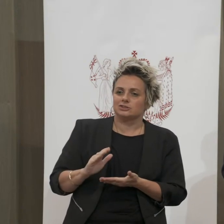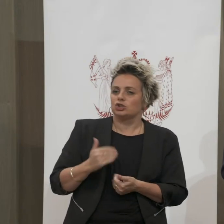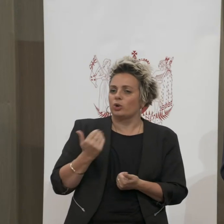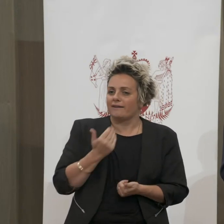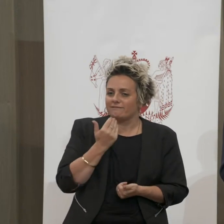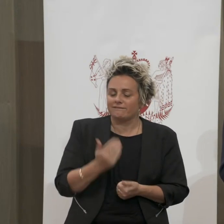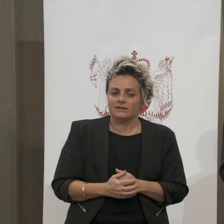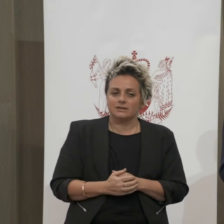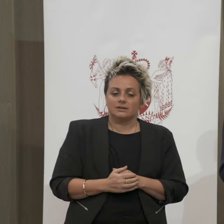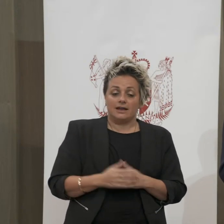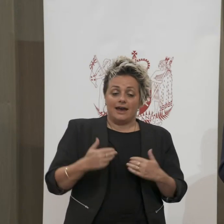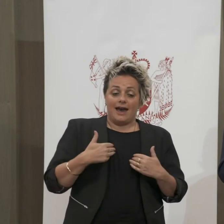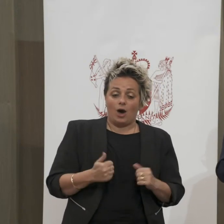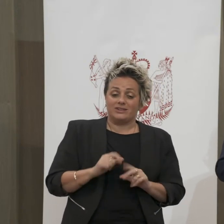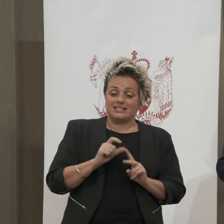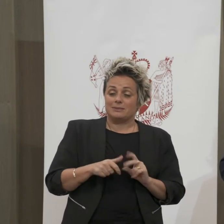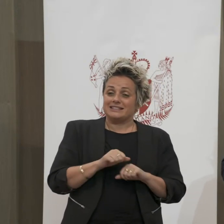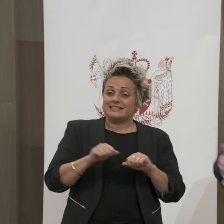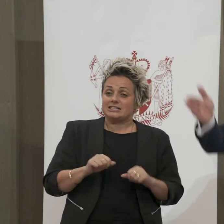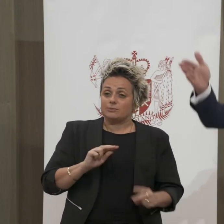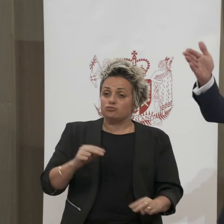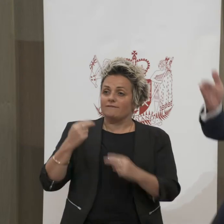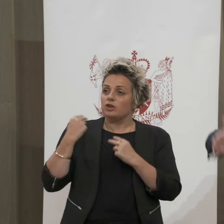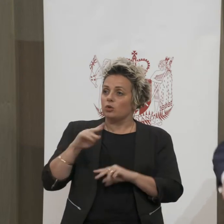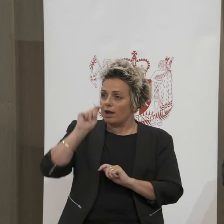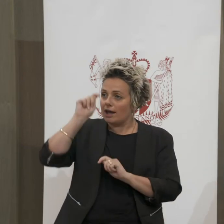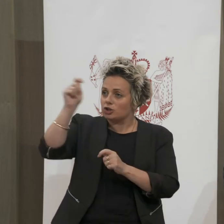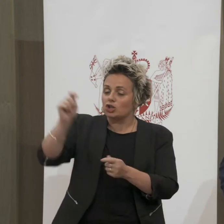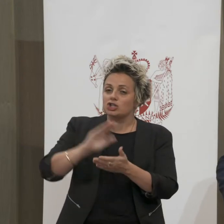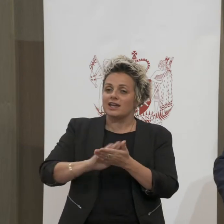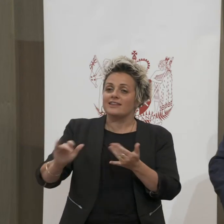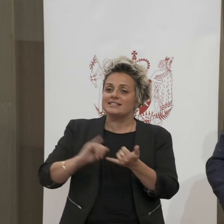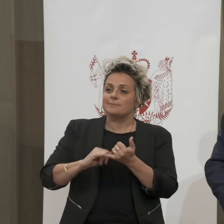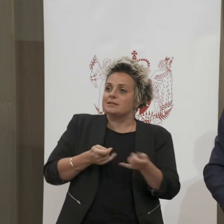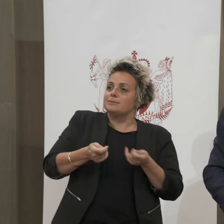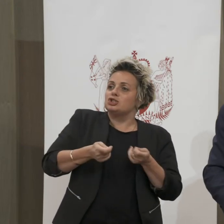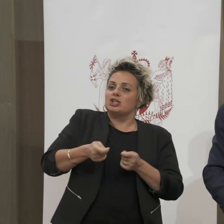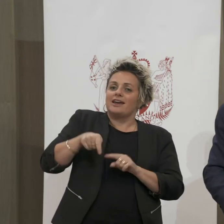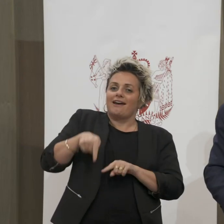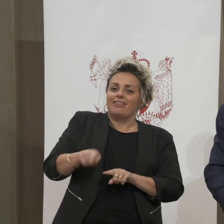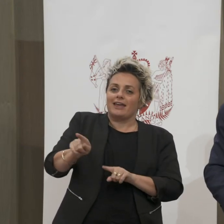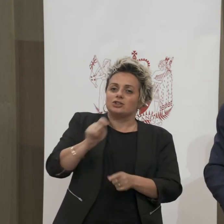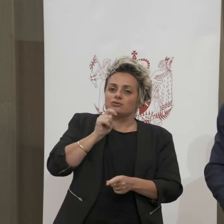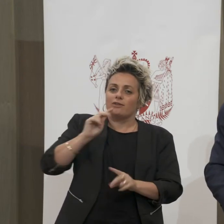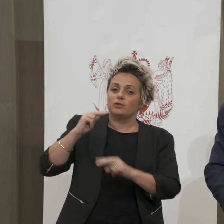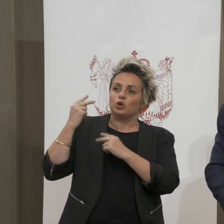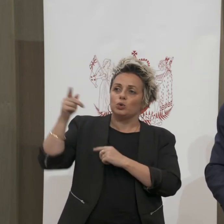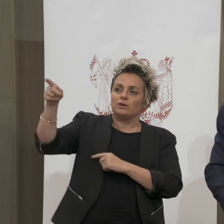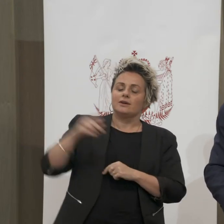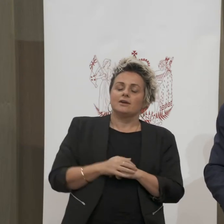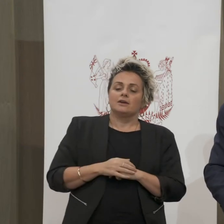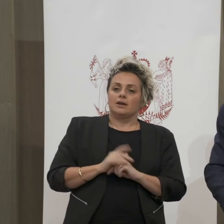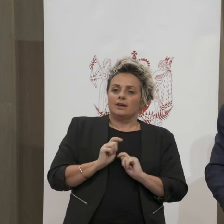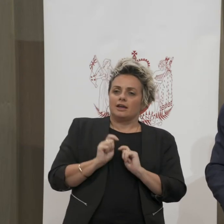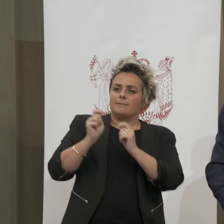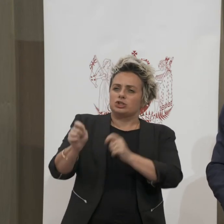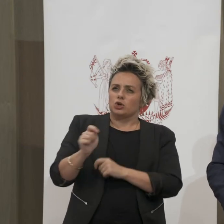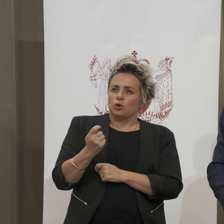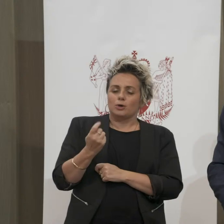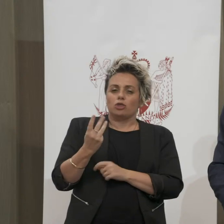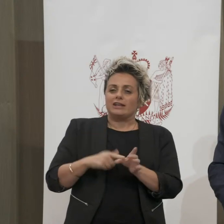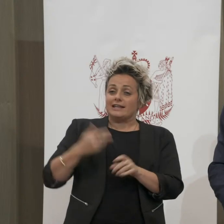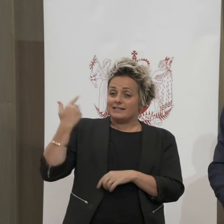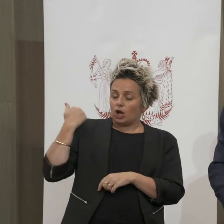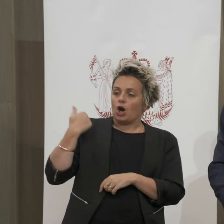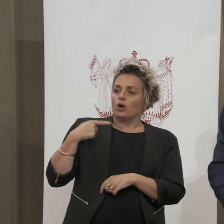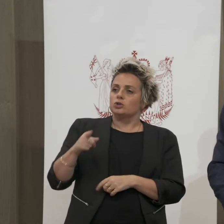The Health and Disability System Review, and I acknowledge Heather Simpson, who chaired that review, who's here today, was commissioned nearly 3 years ago